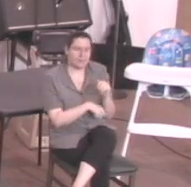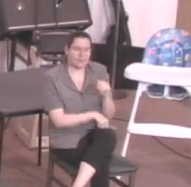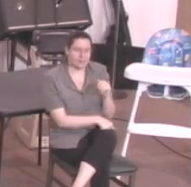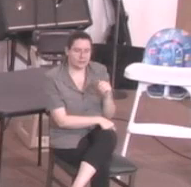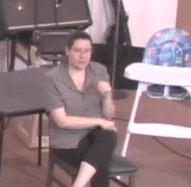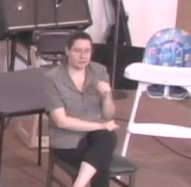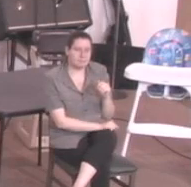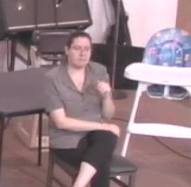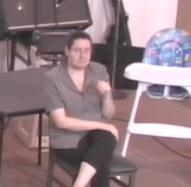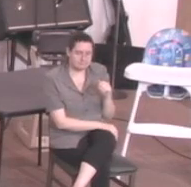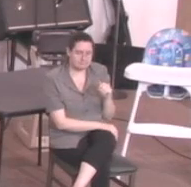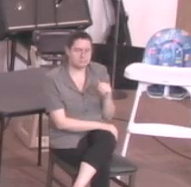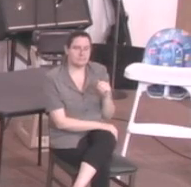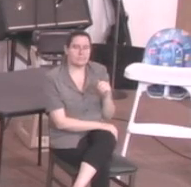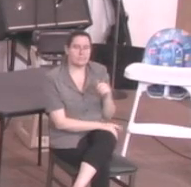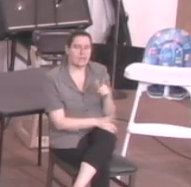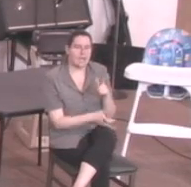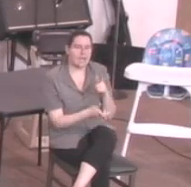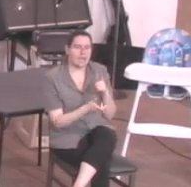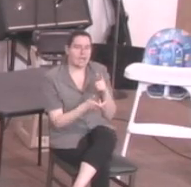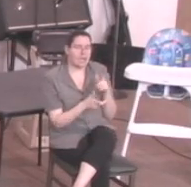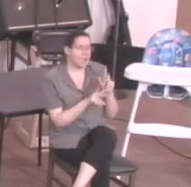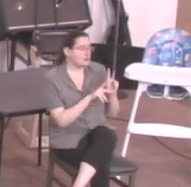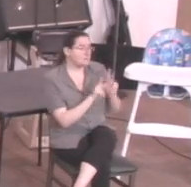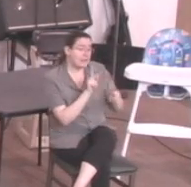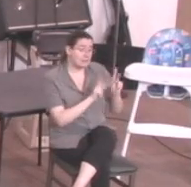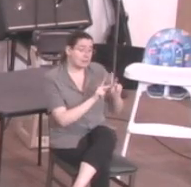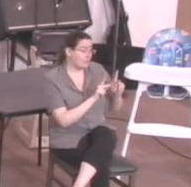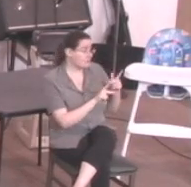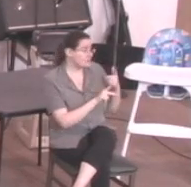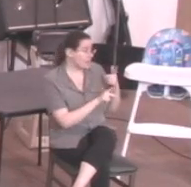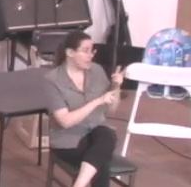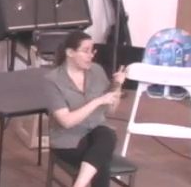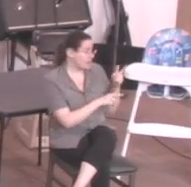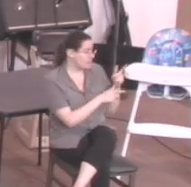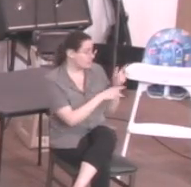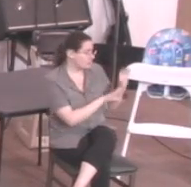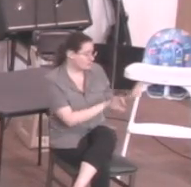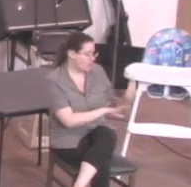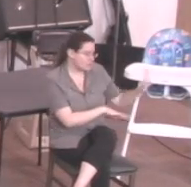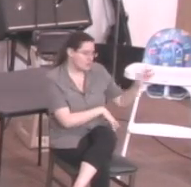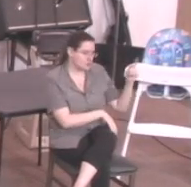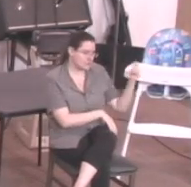I was counting all the people that had came up and given their testimony.